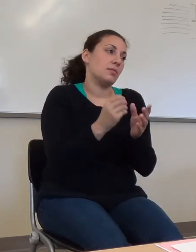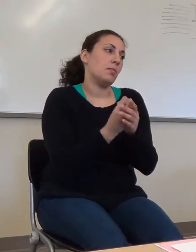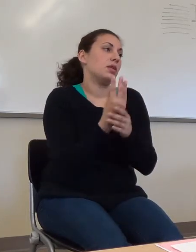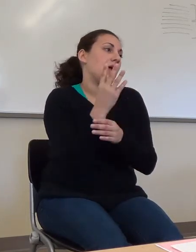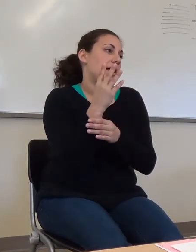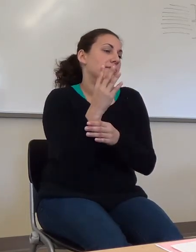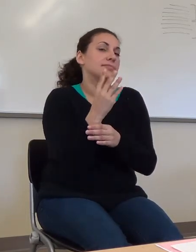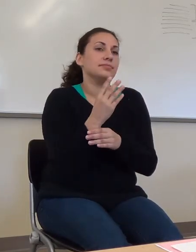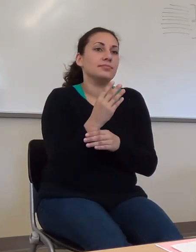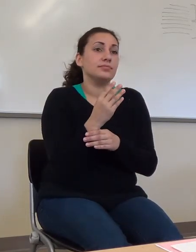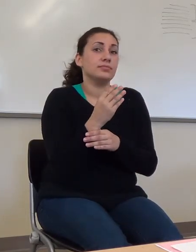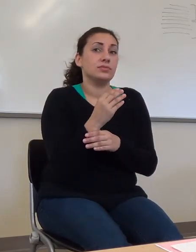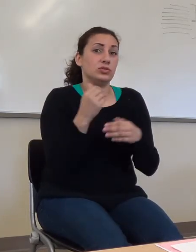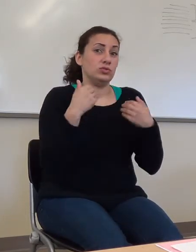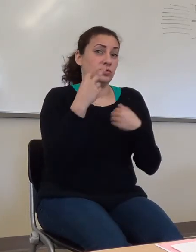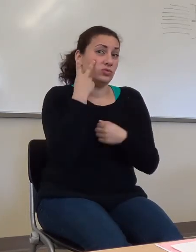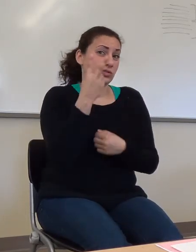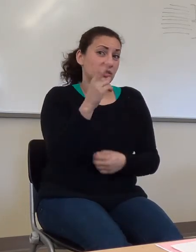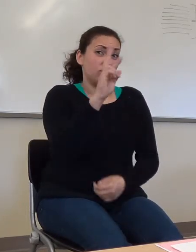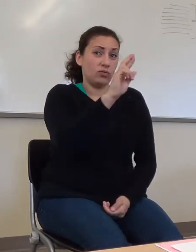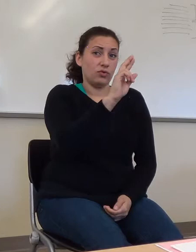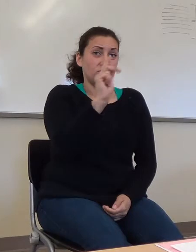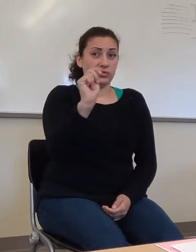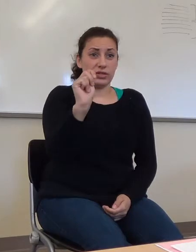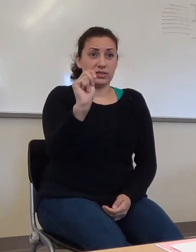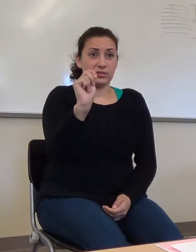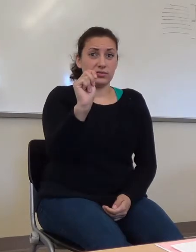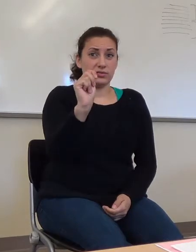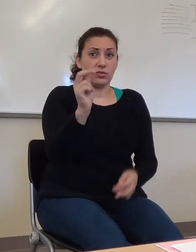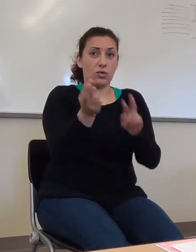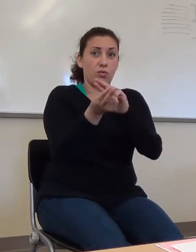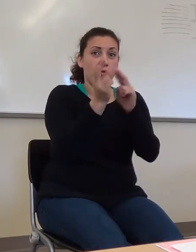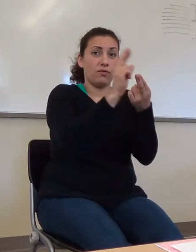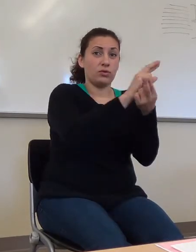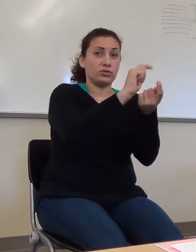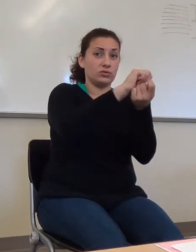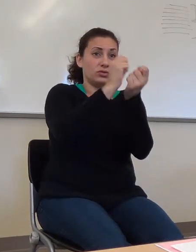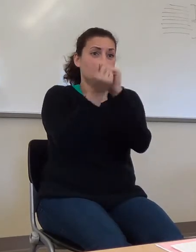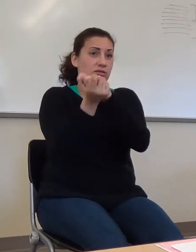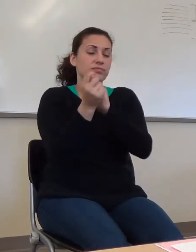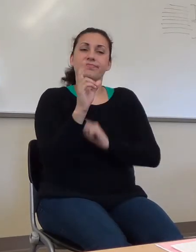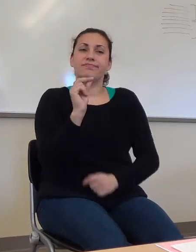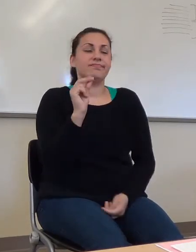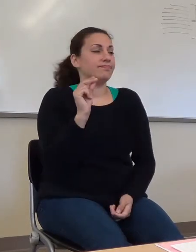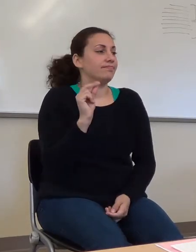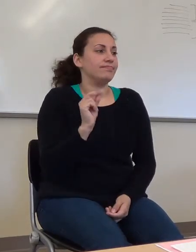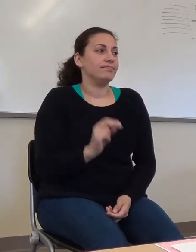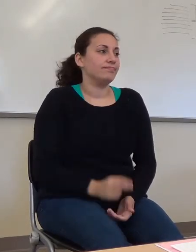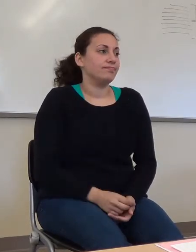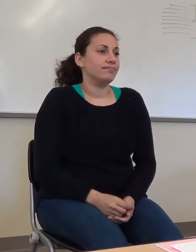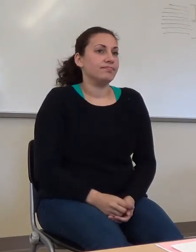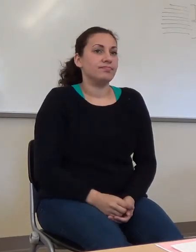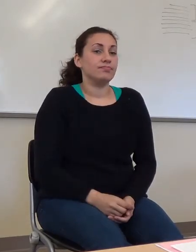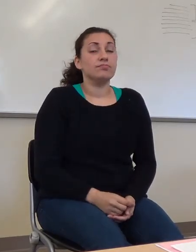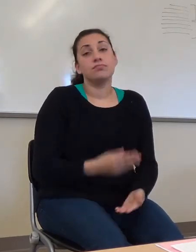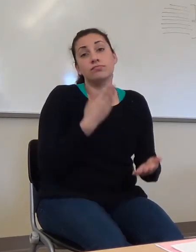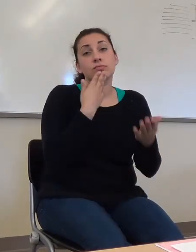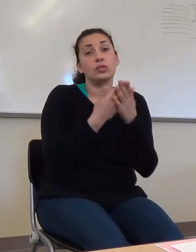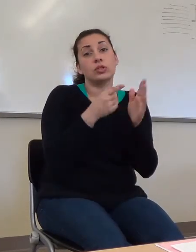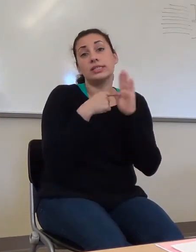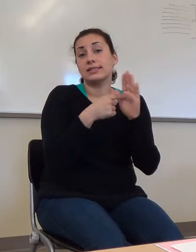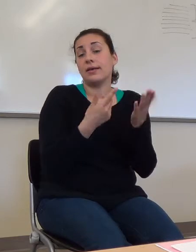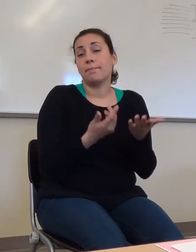Is there a reversal transition in this paragraph? No. So that's a good sign. If we